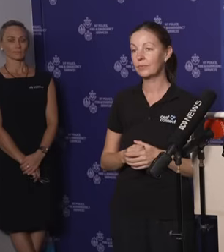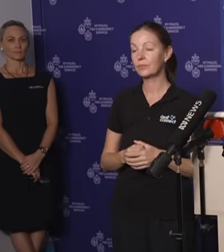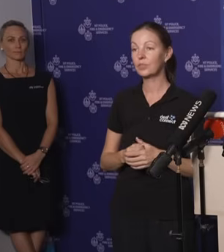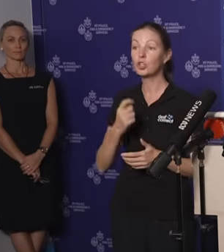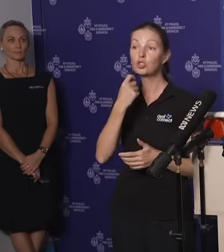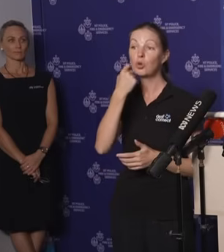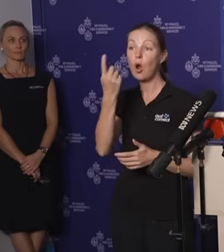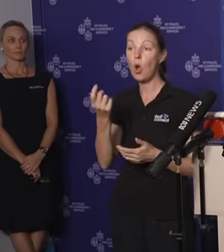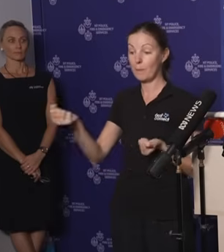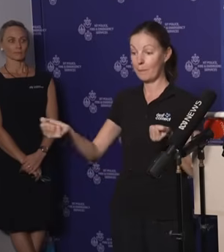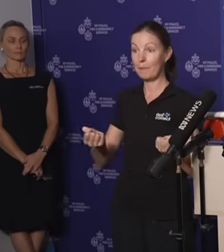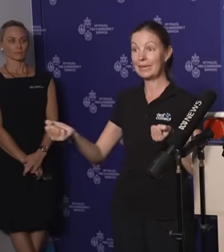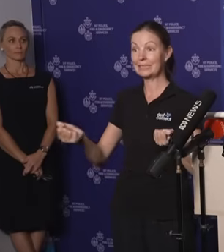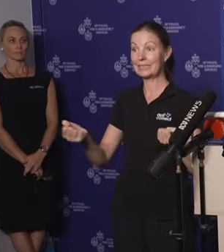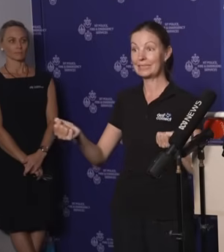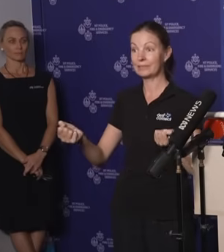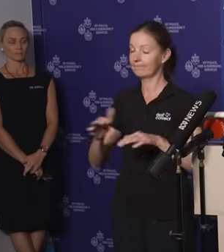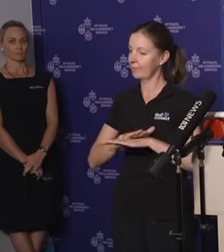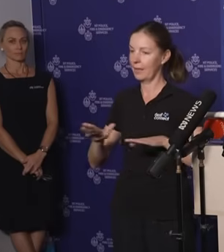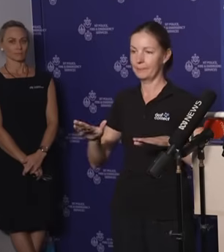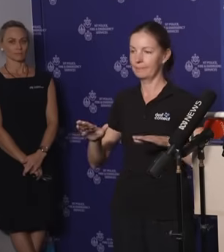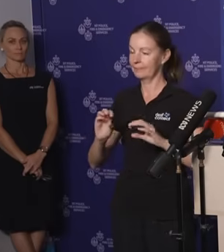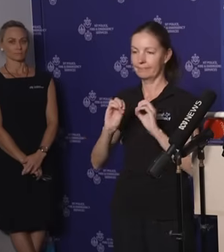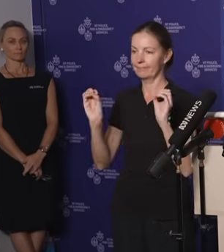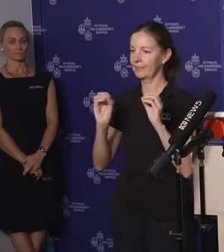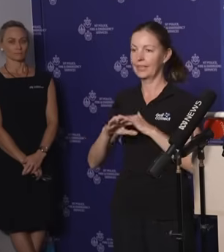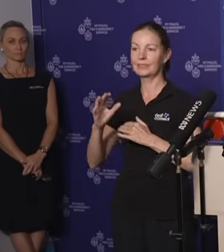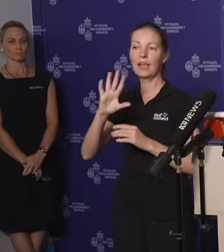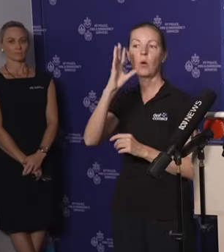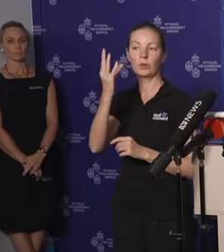Tomorrow, buses will not be running in Darwin. We